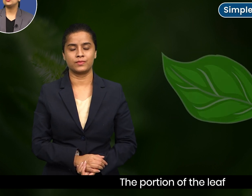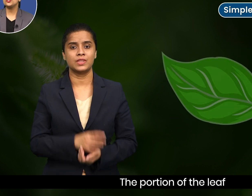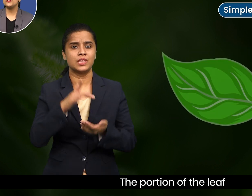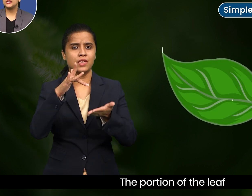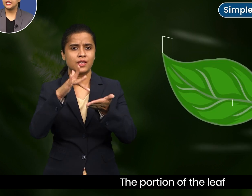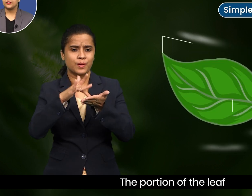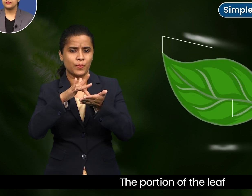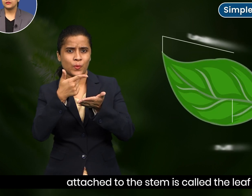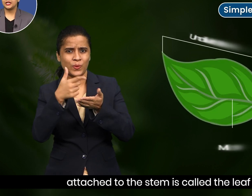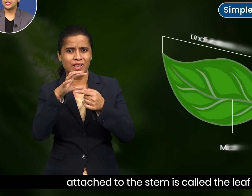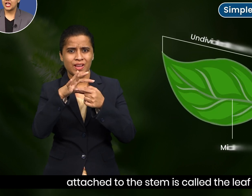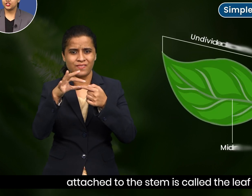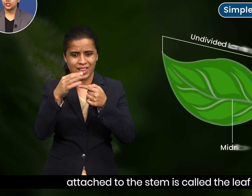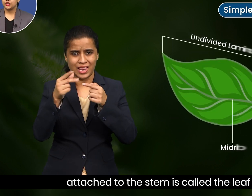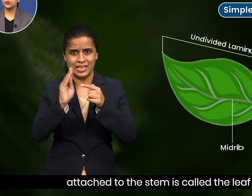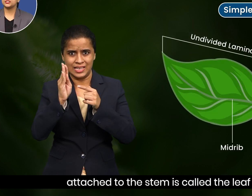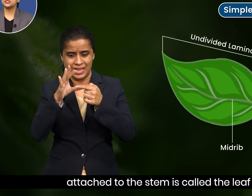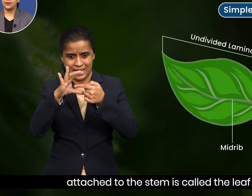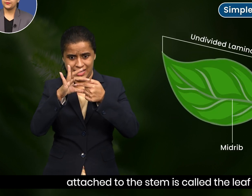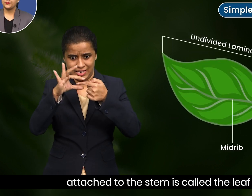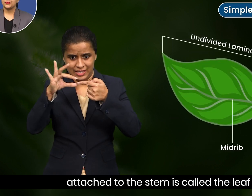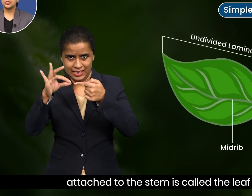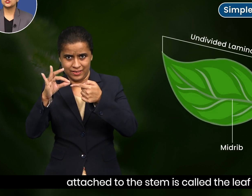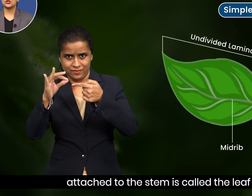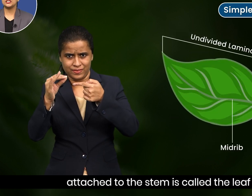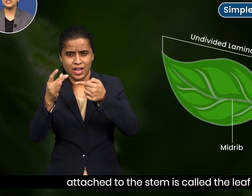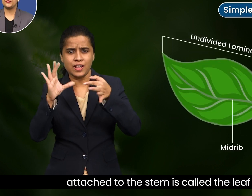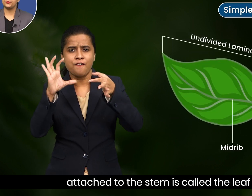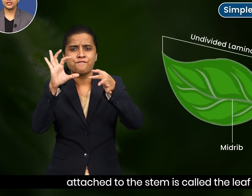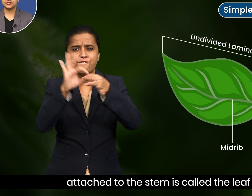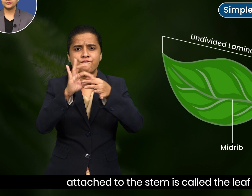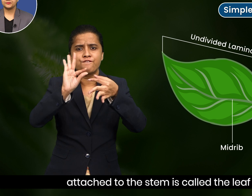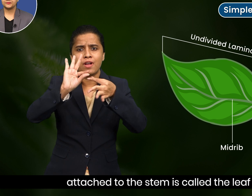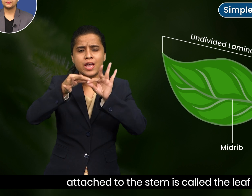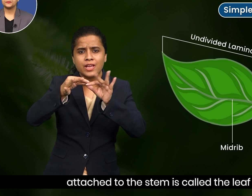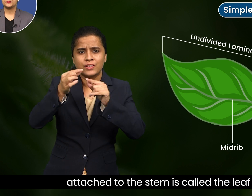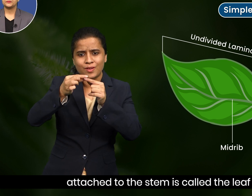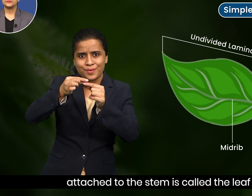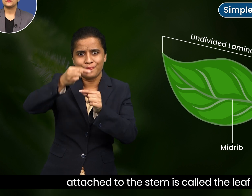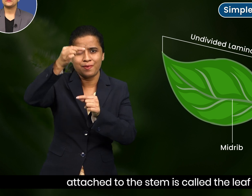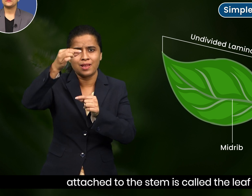The portion of the leaf attached to the stem is called the leaf base.